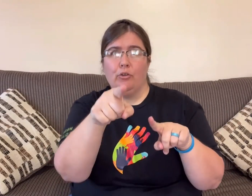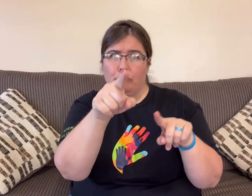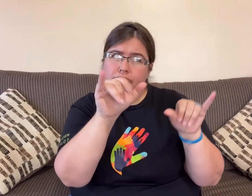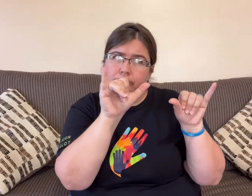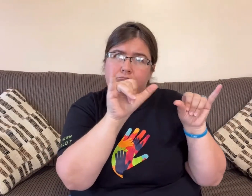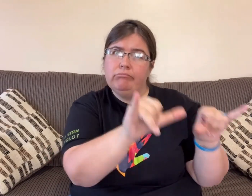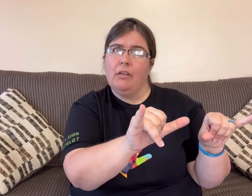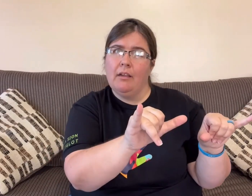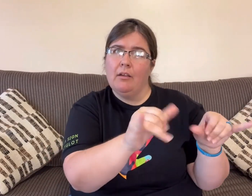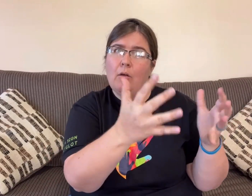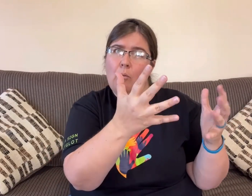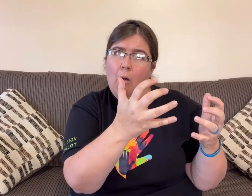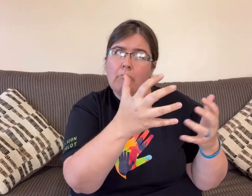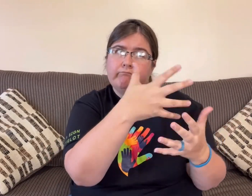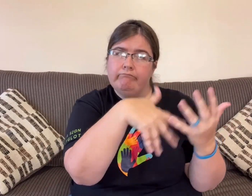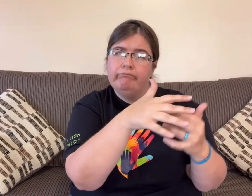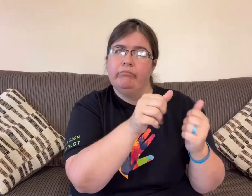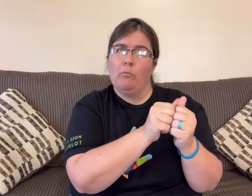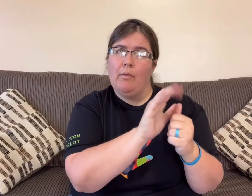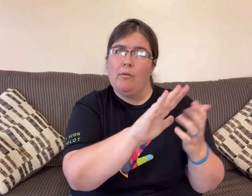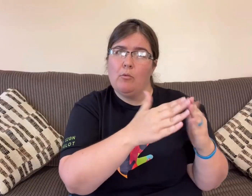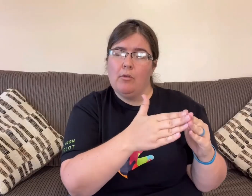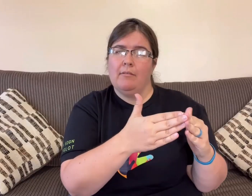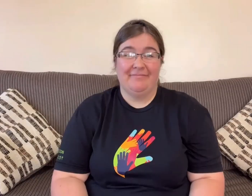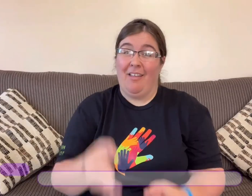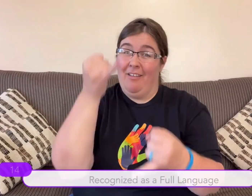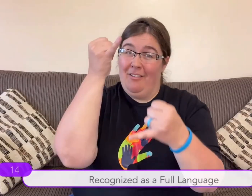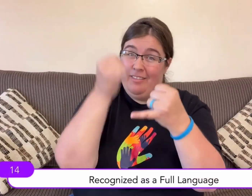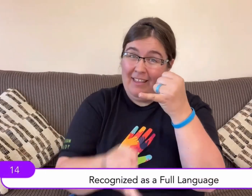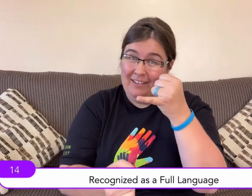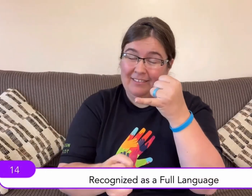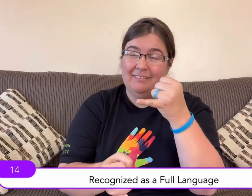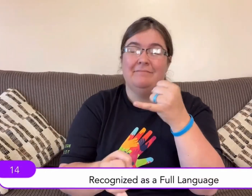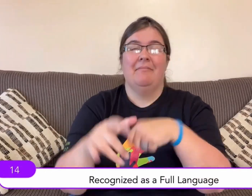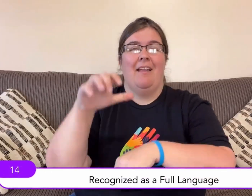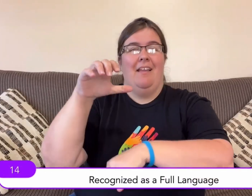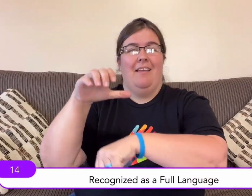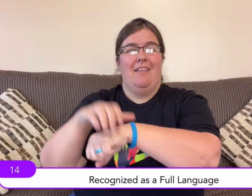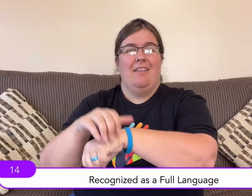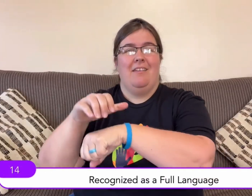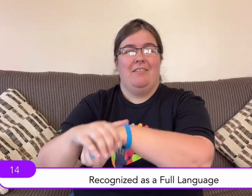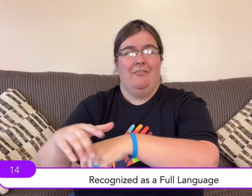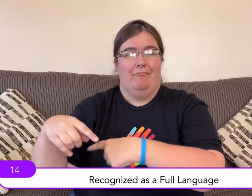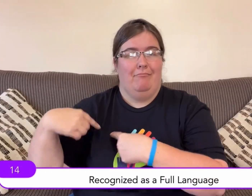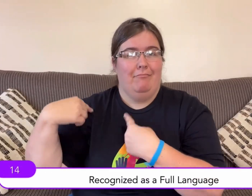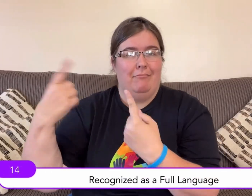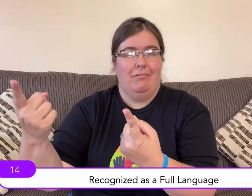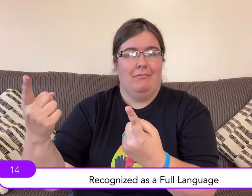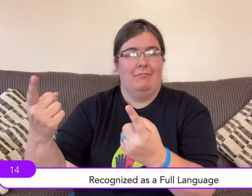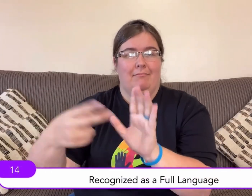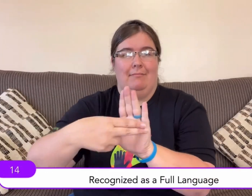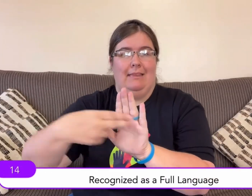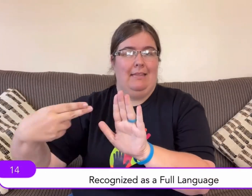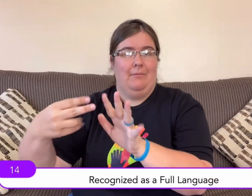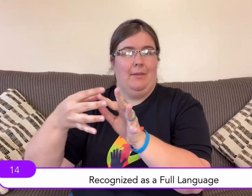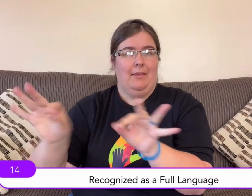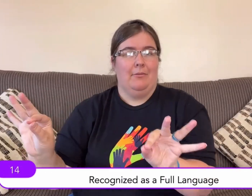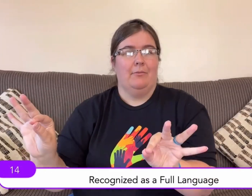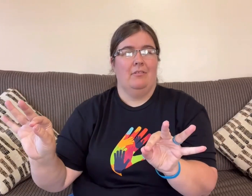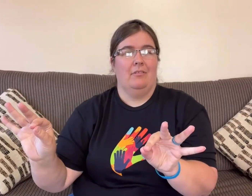but you're showing them that you're here for the long haul and you want to take part in the community. We've now come to our very last one. English has always been